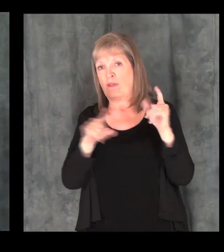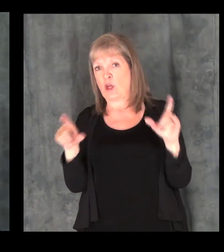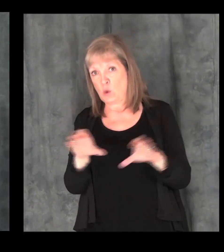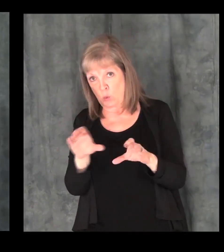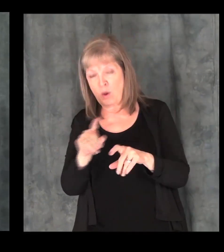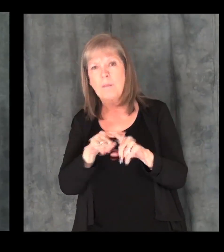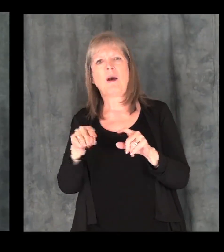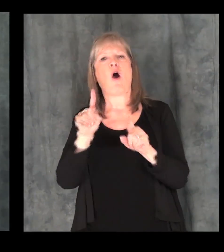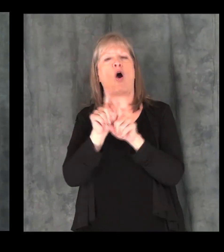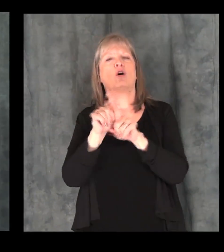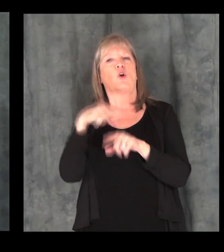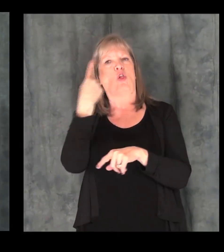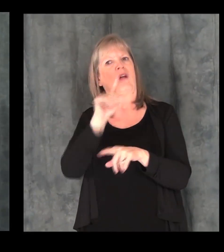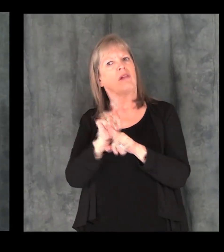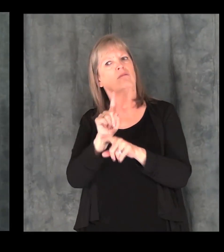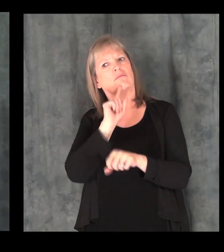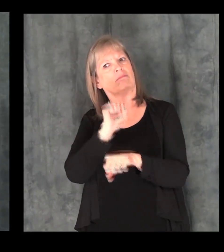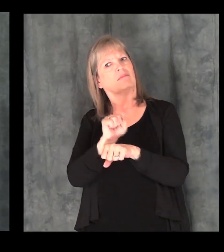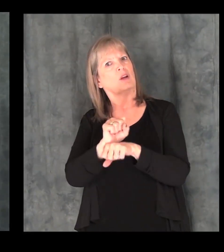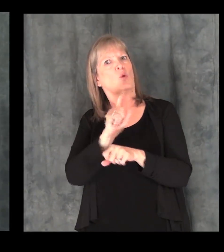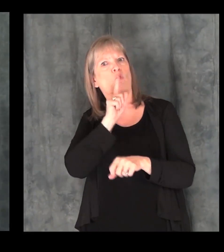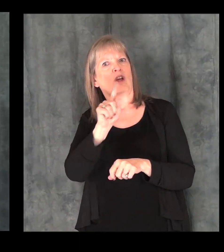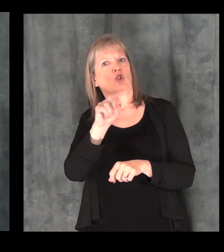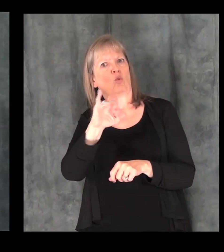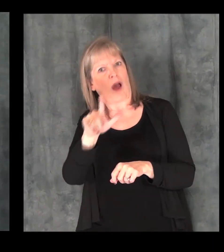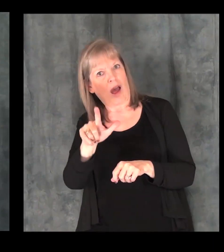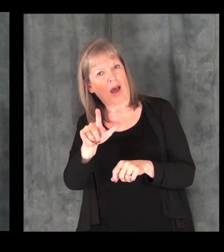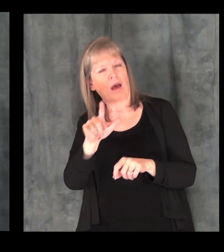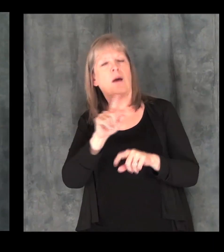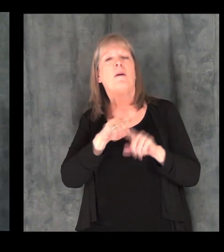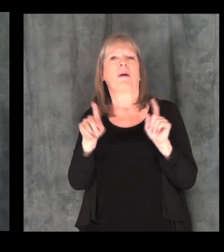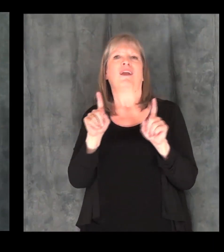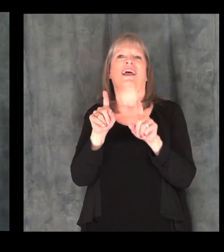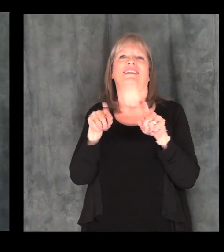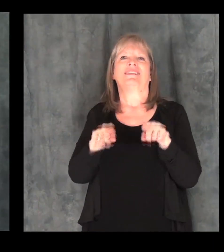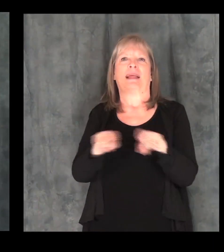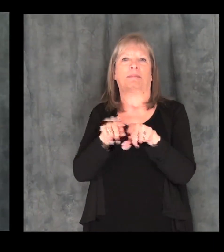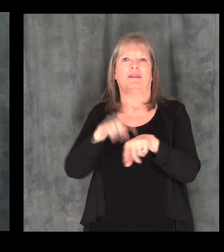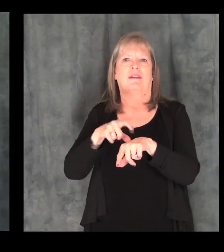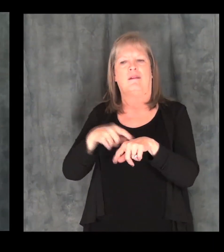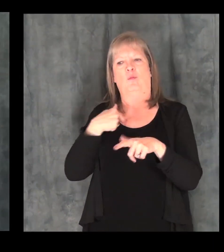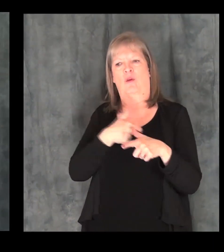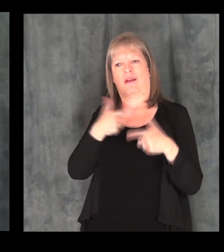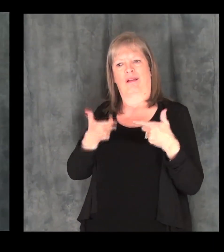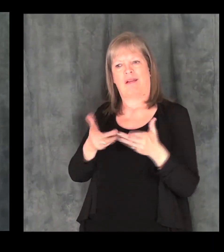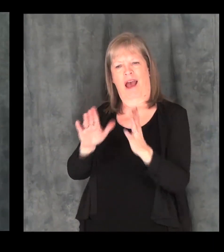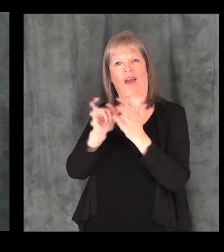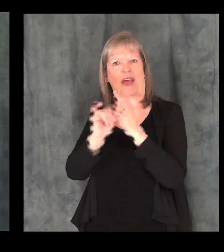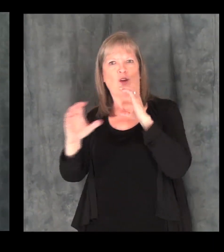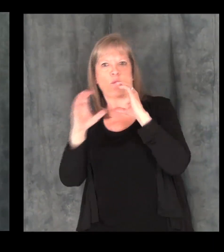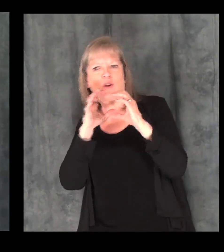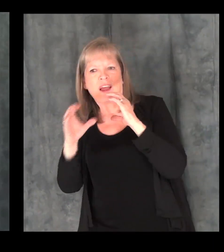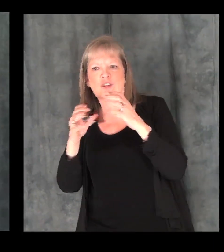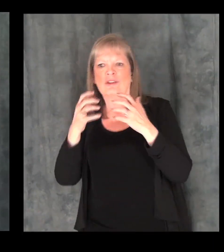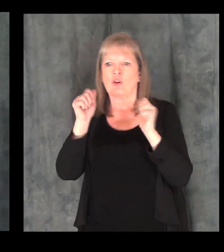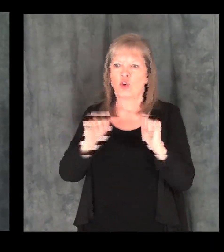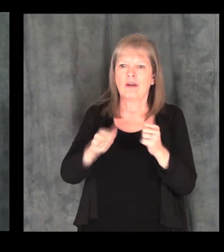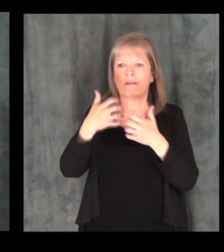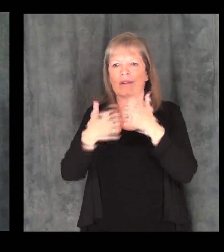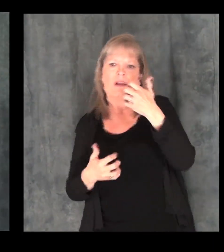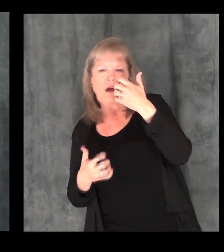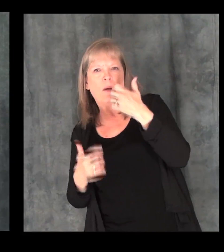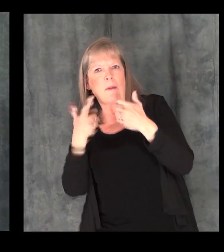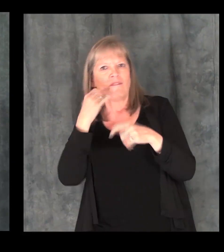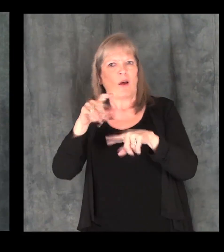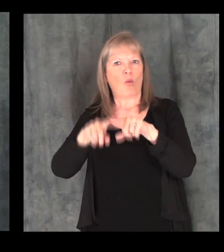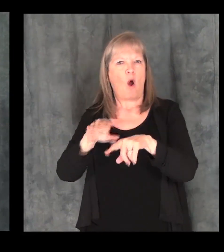real trial, but that we allowed for the communicative nature of relying on an interpreter. The